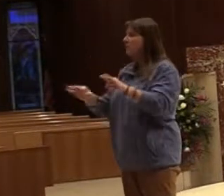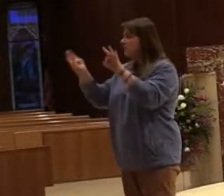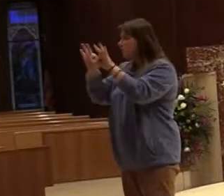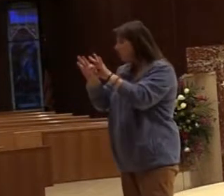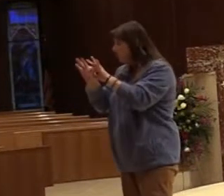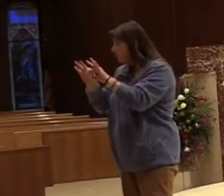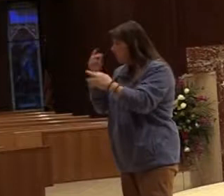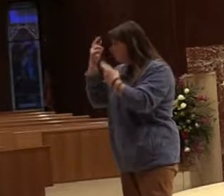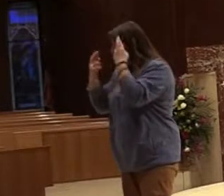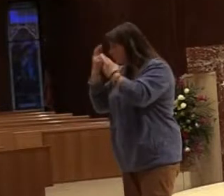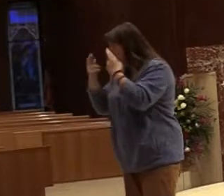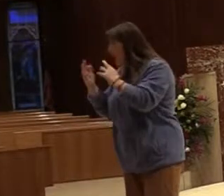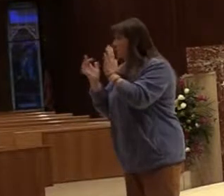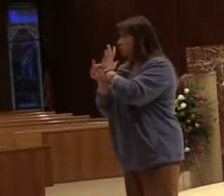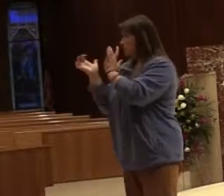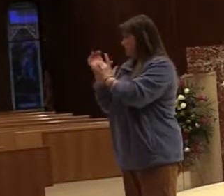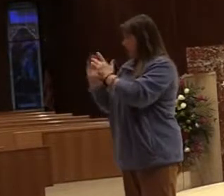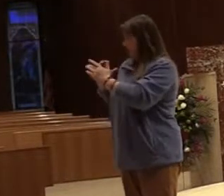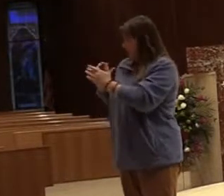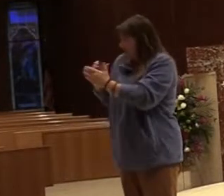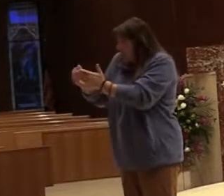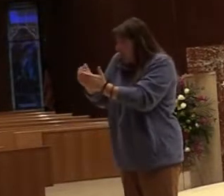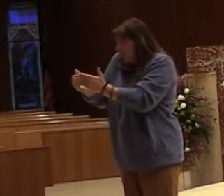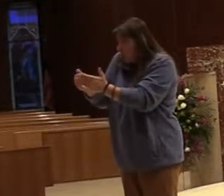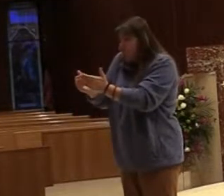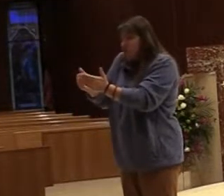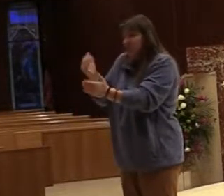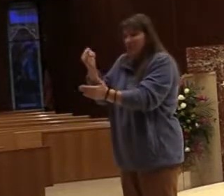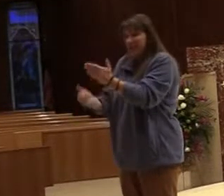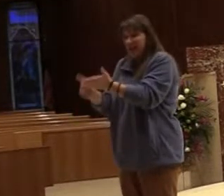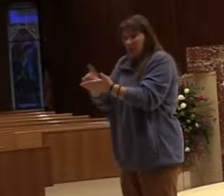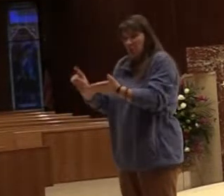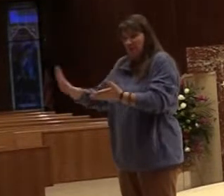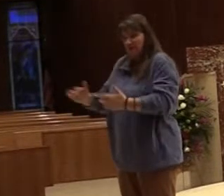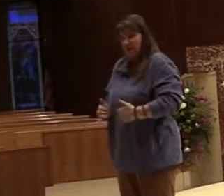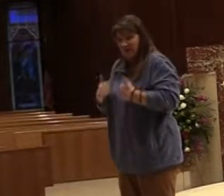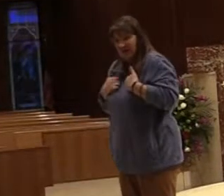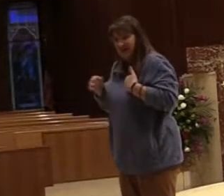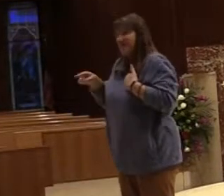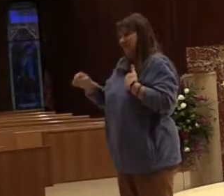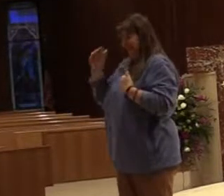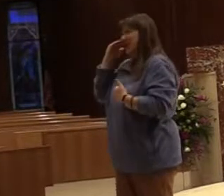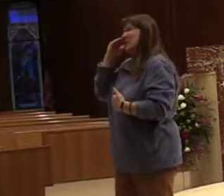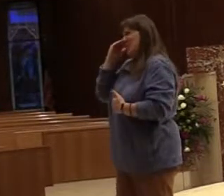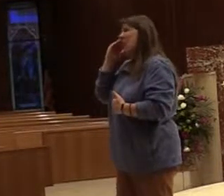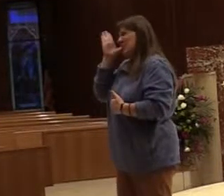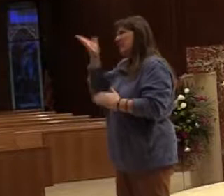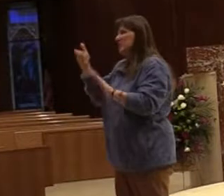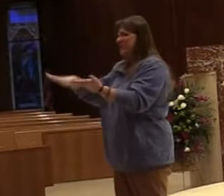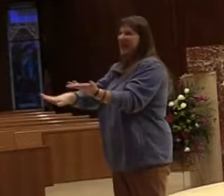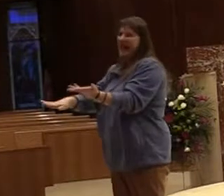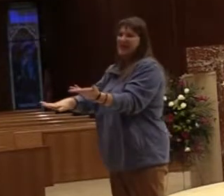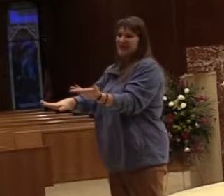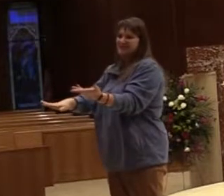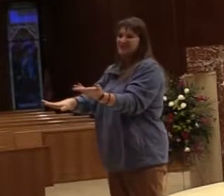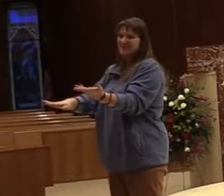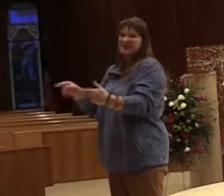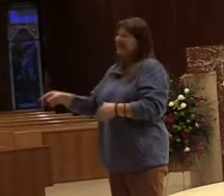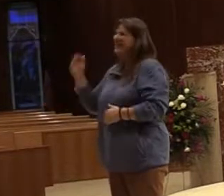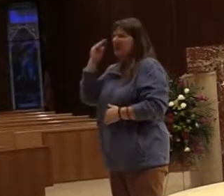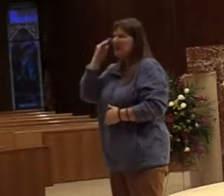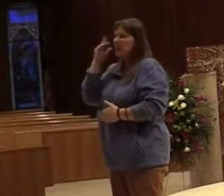realize here is that as Jesus approaches the final week of his life, he knows that he's going to die on Calvary a week